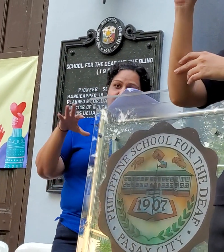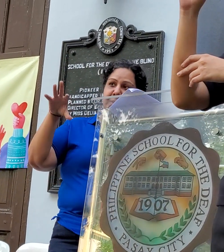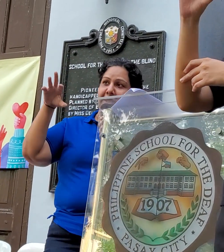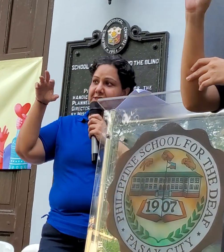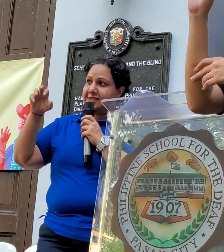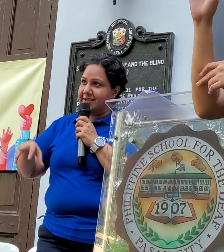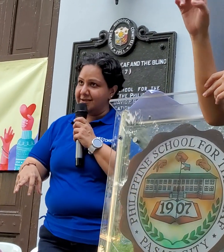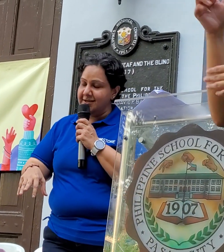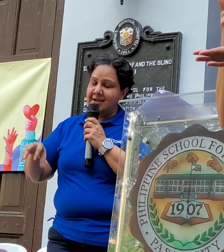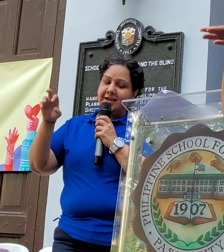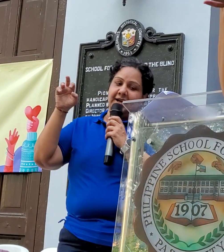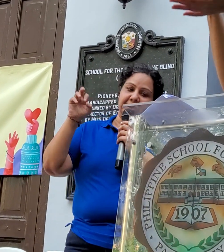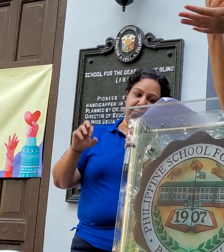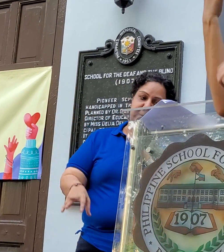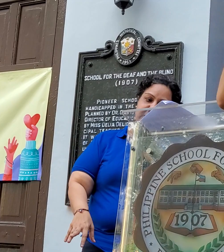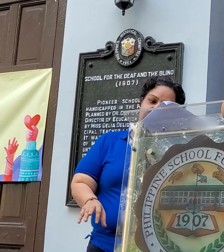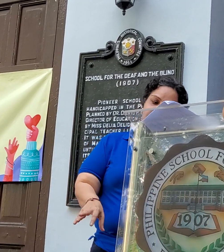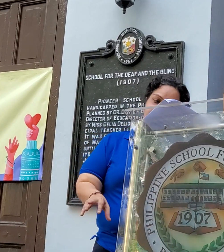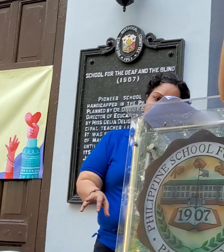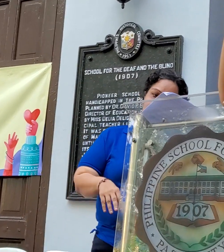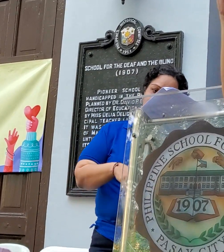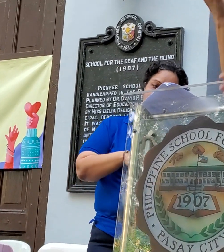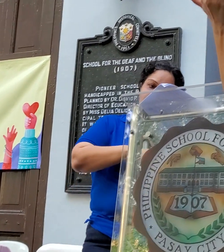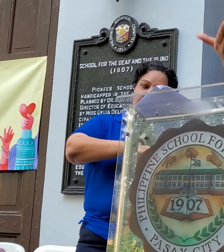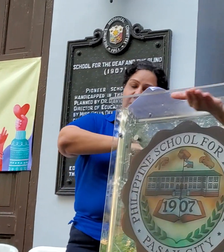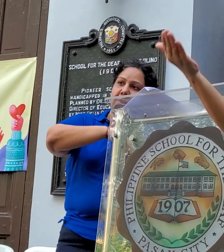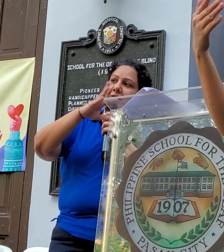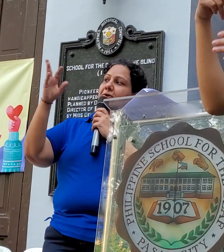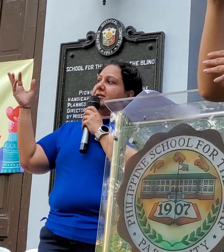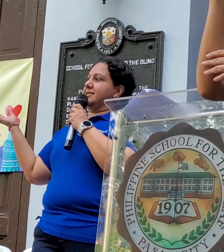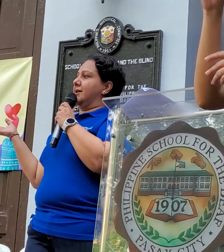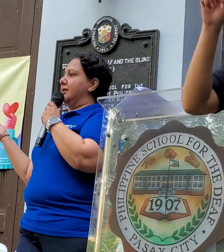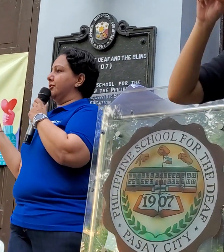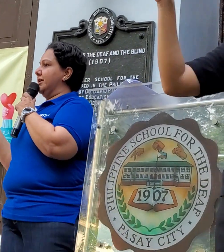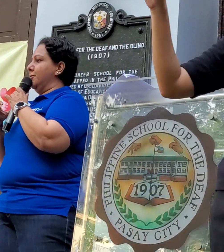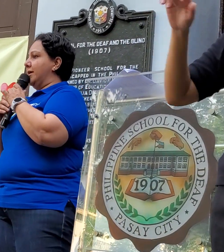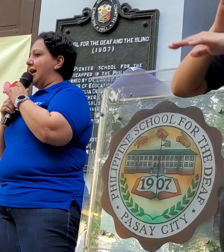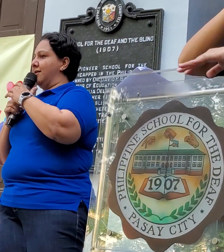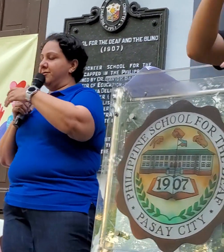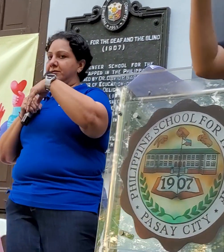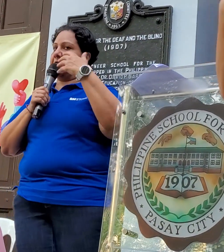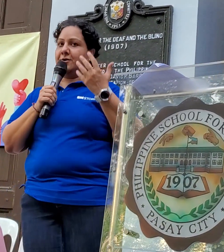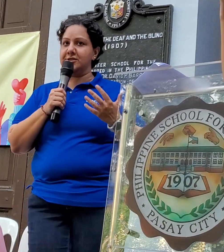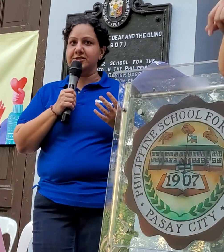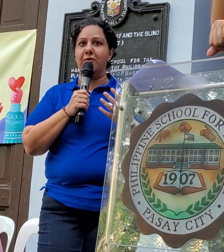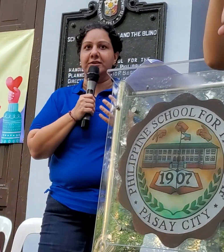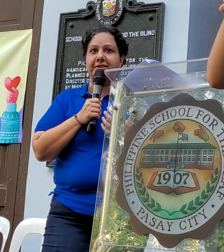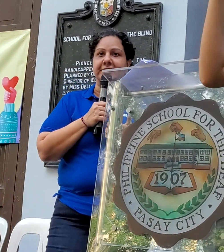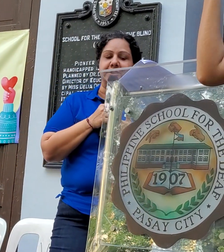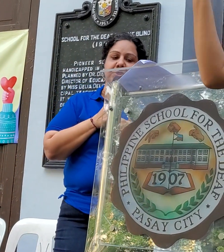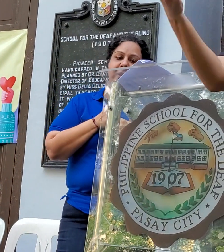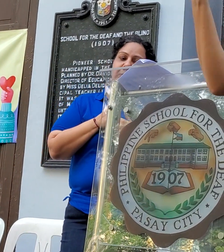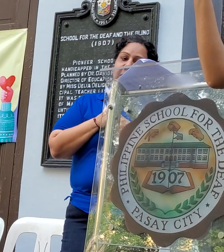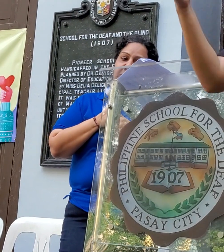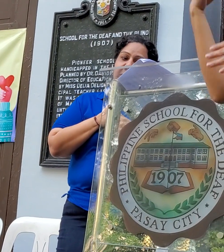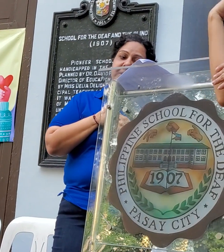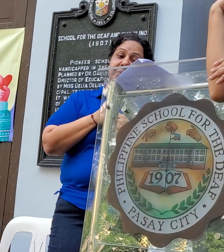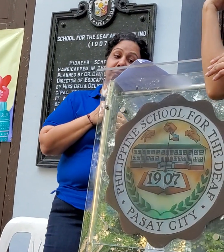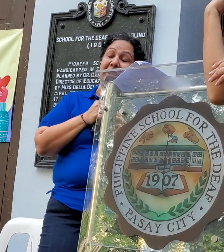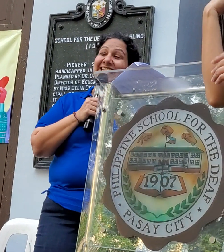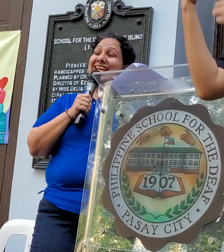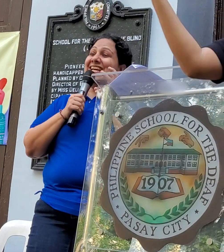So, not just here, at the Philippine School of the Deaf. All across the country, we have thousands of volunteers trying to